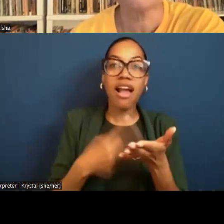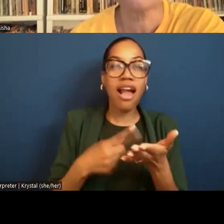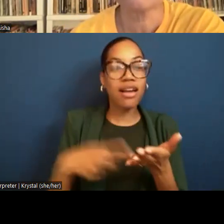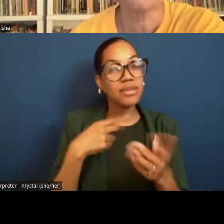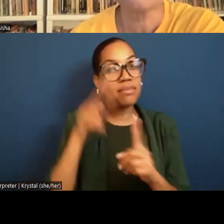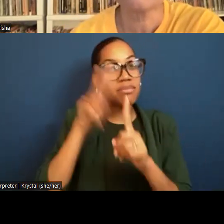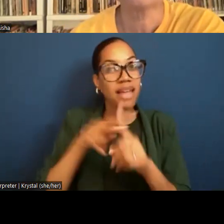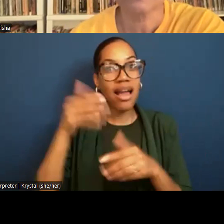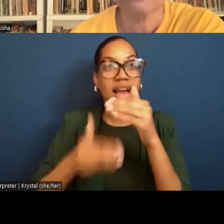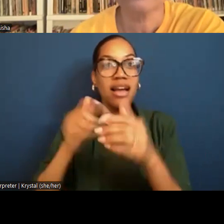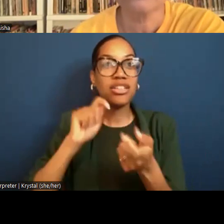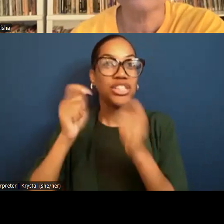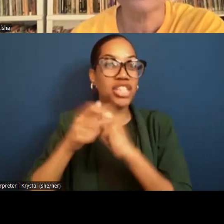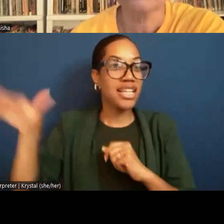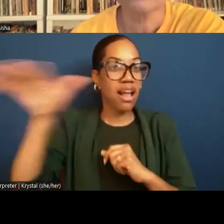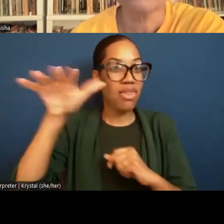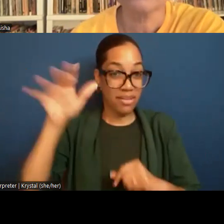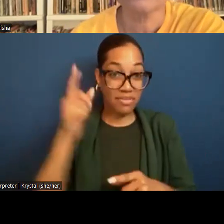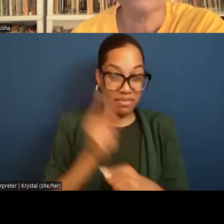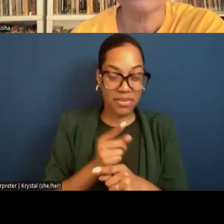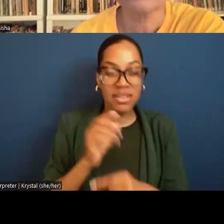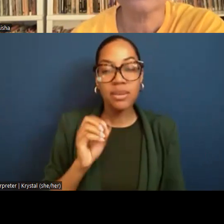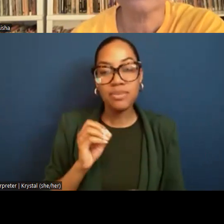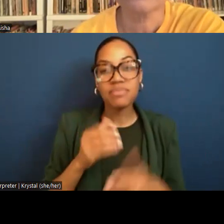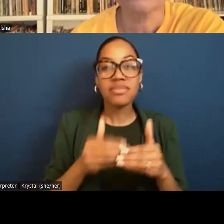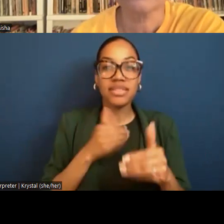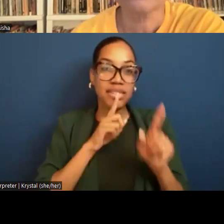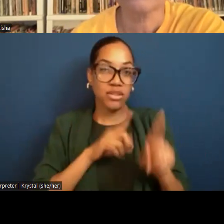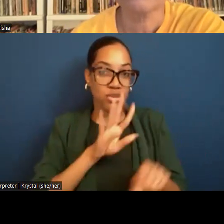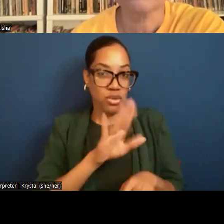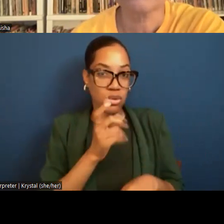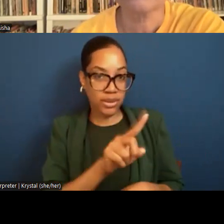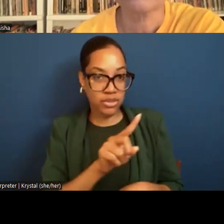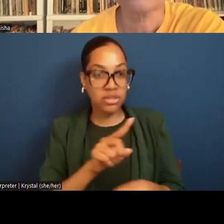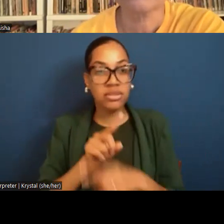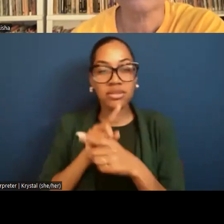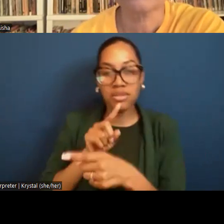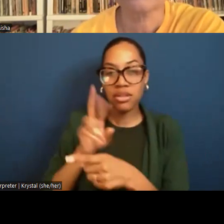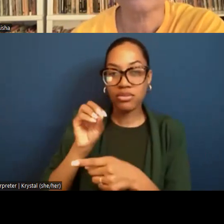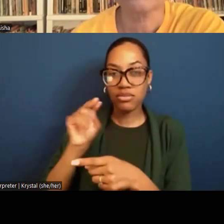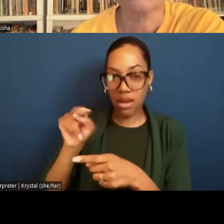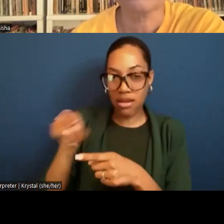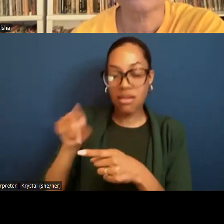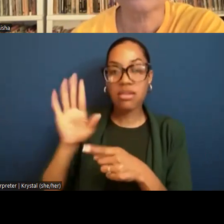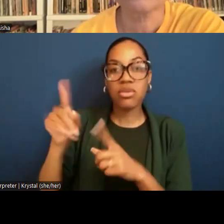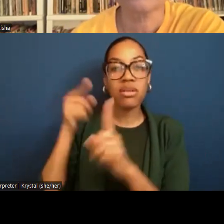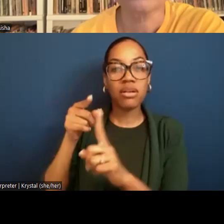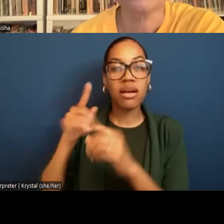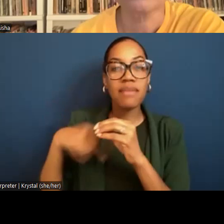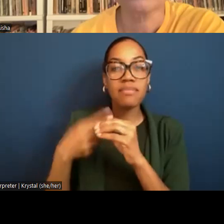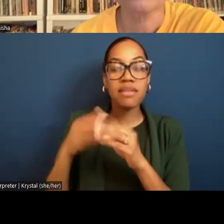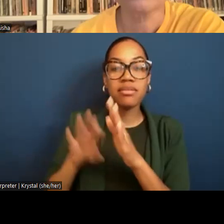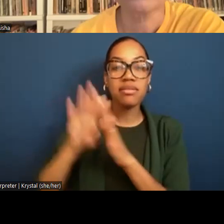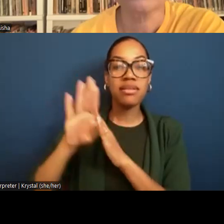get exactly to your question, Dr. White, is that Ron, your points about developing an